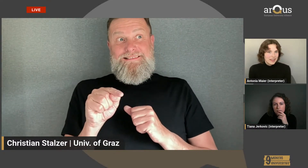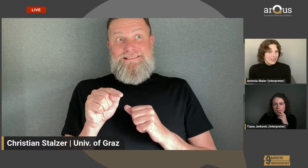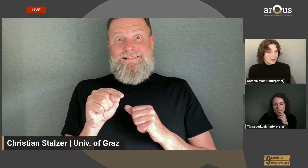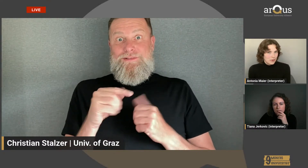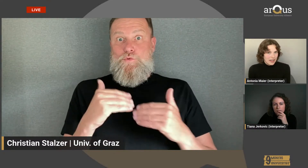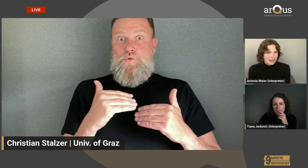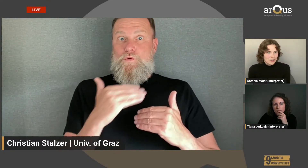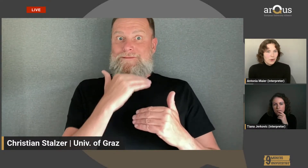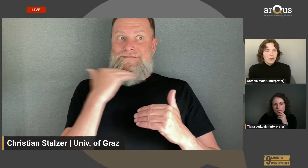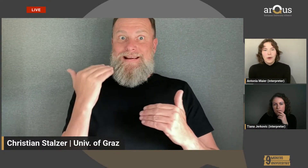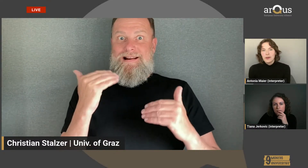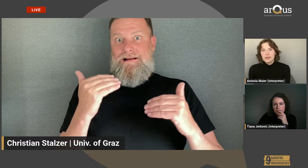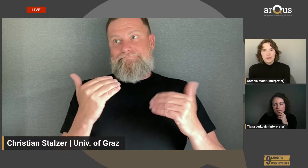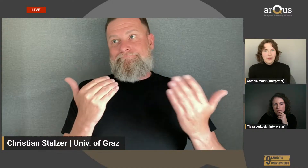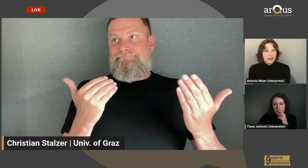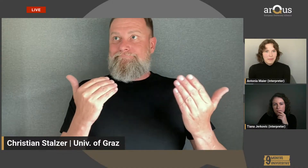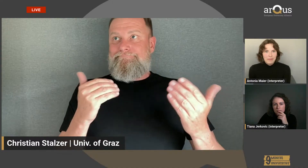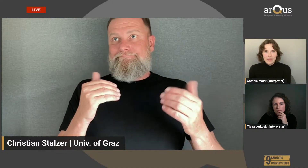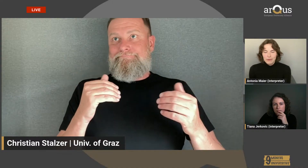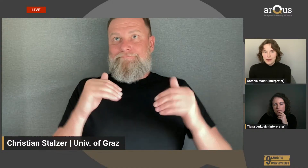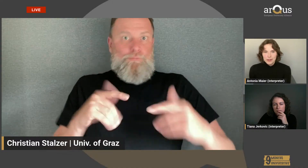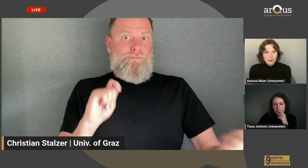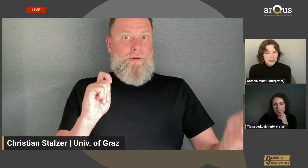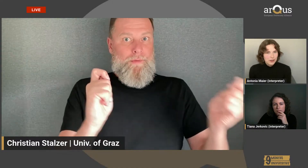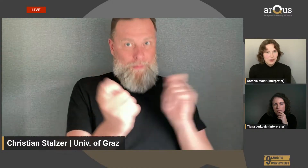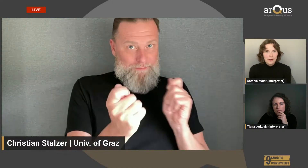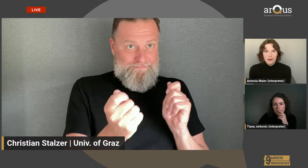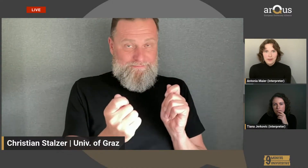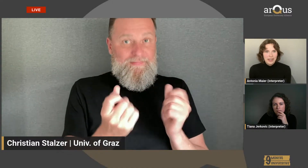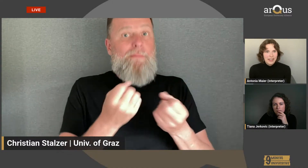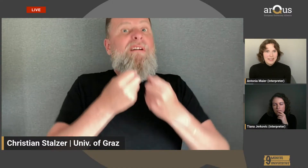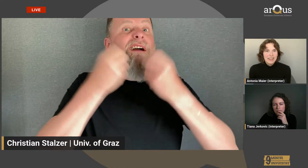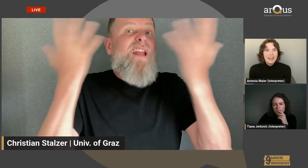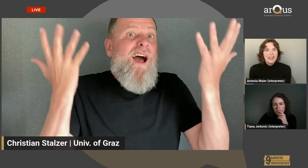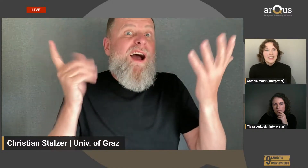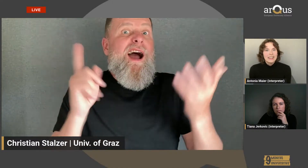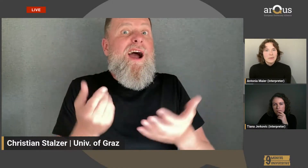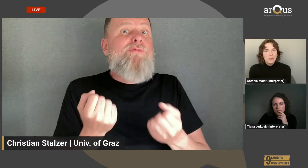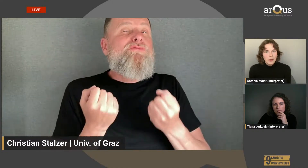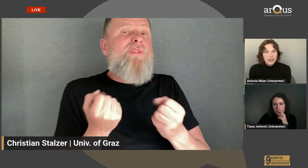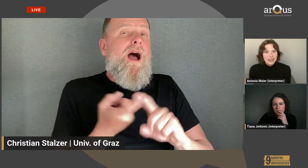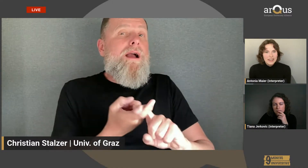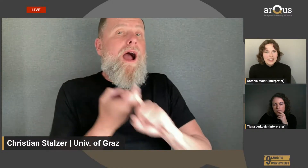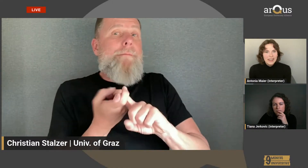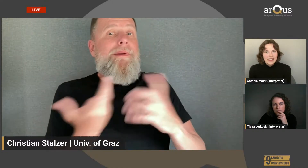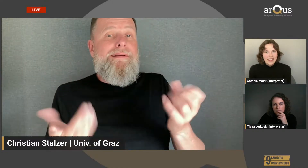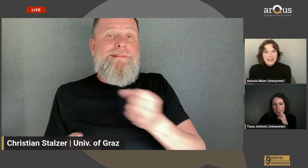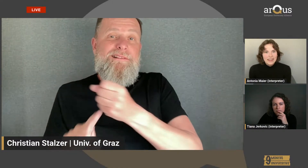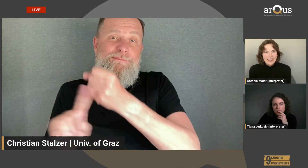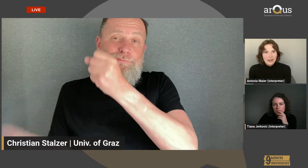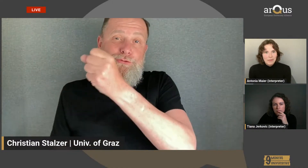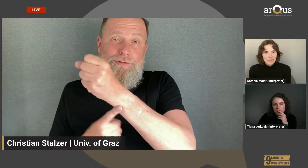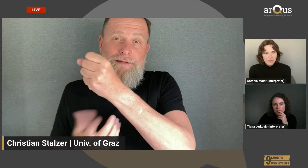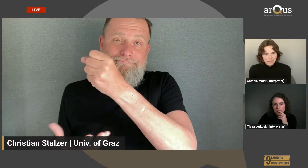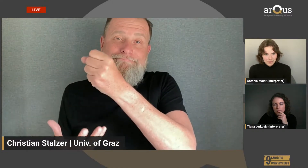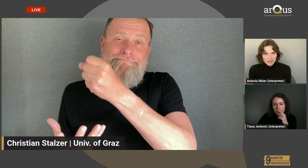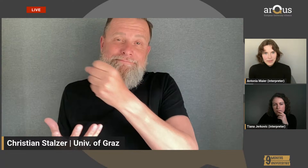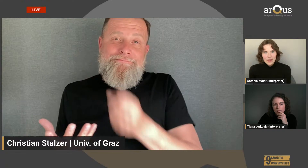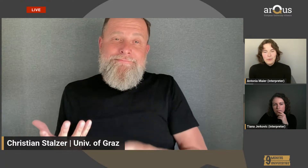multilingualism this way. So also for social governance, it is important that